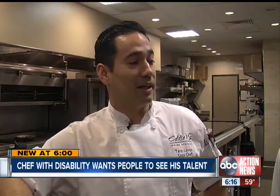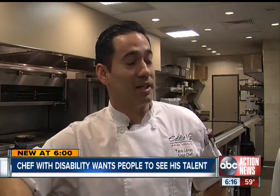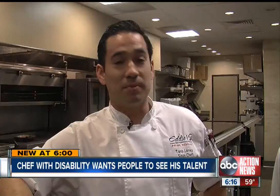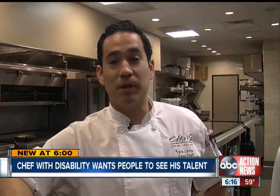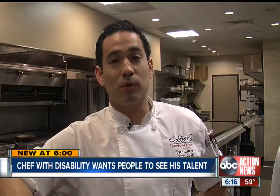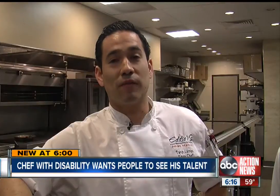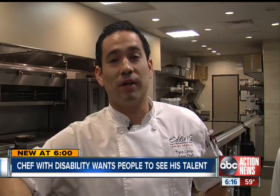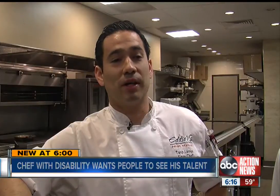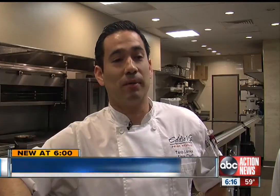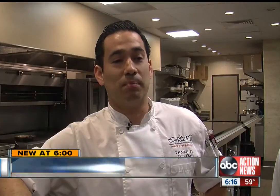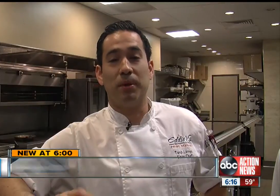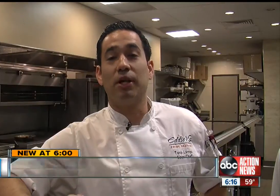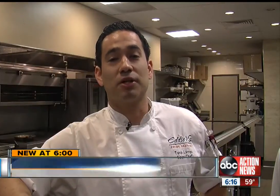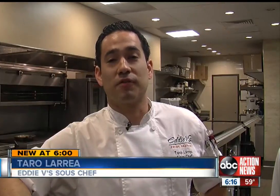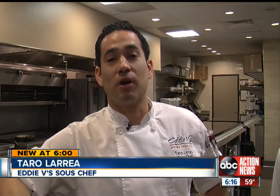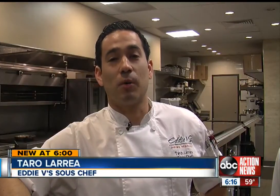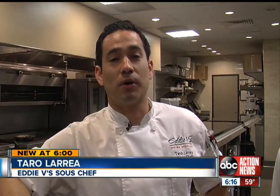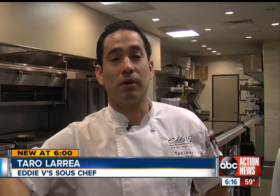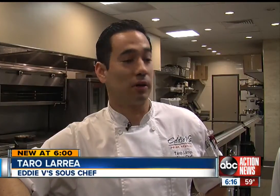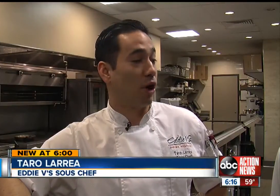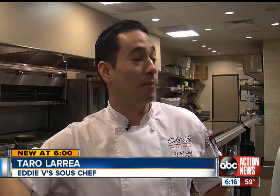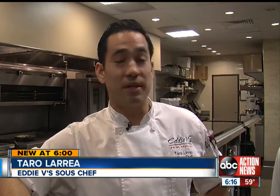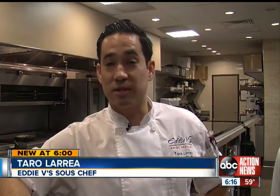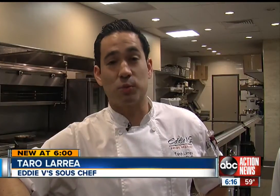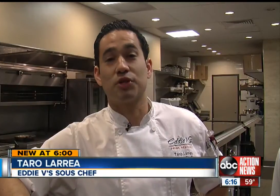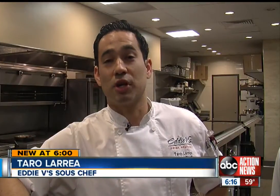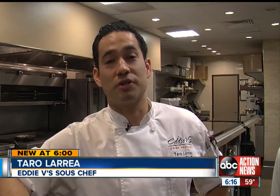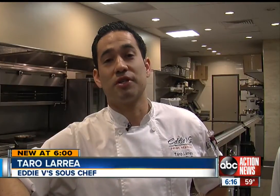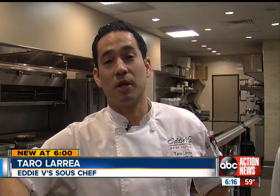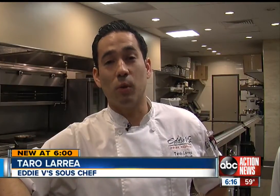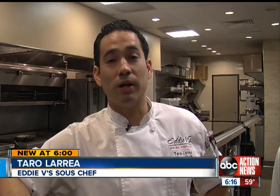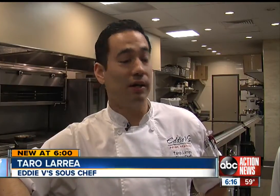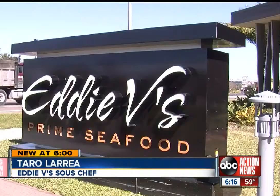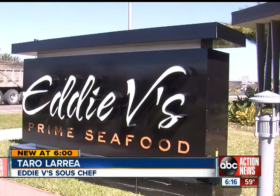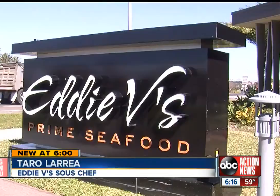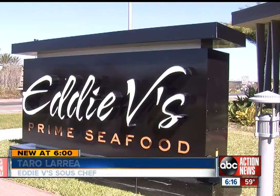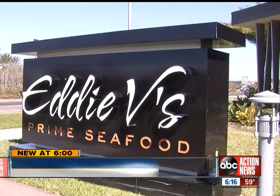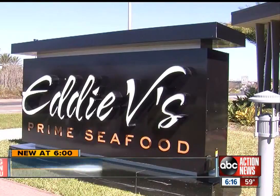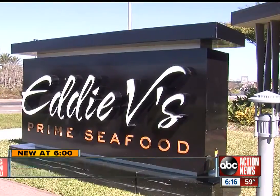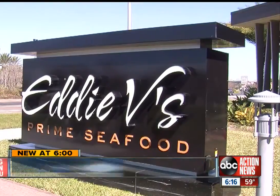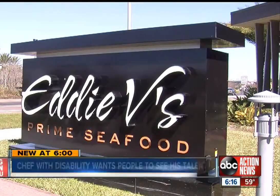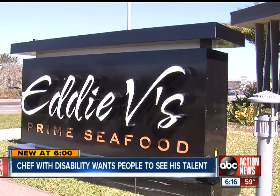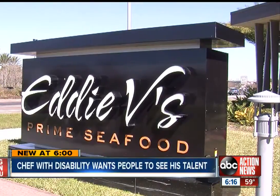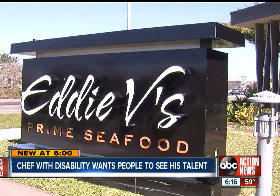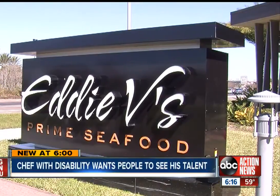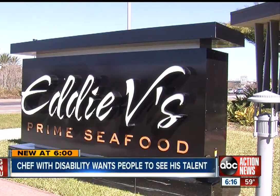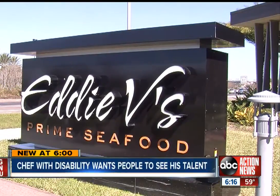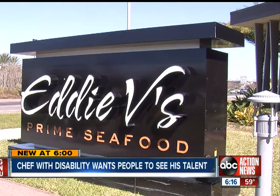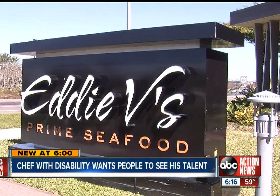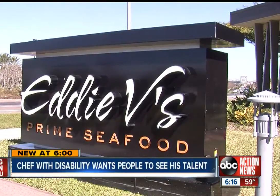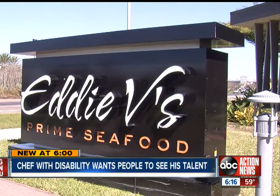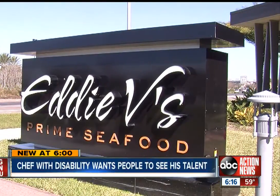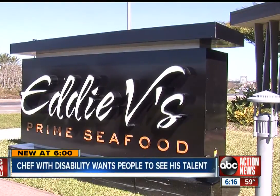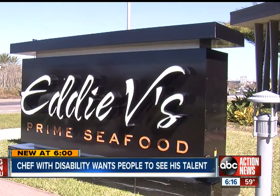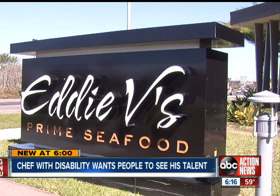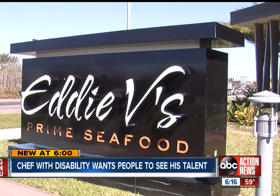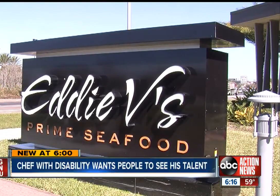He's been one of the pillars for our company since we started, since day one. So much so, they nominated him for a top award in the company.